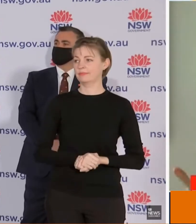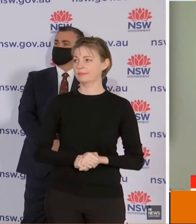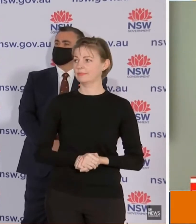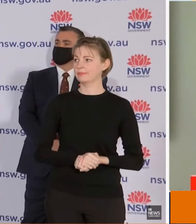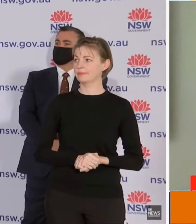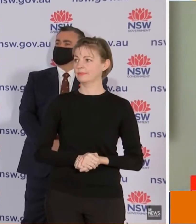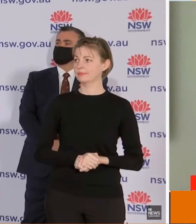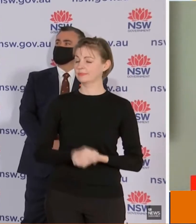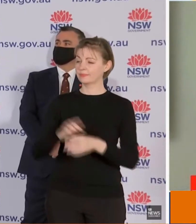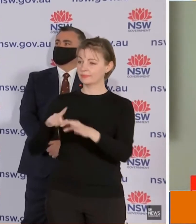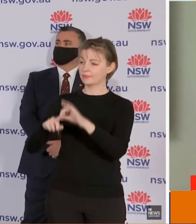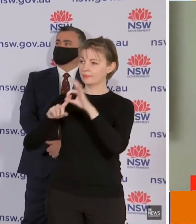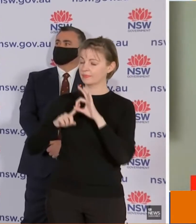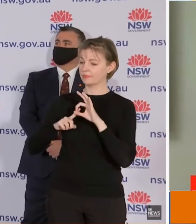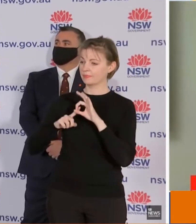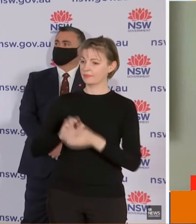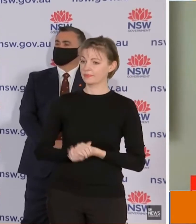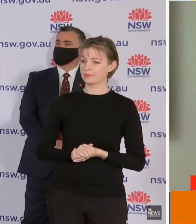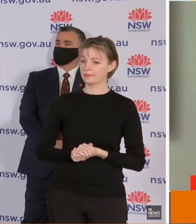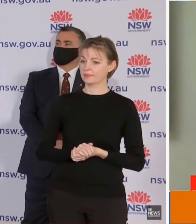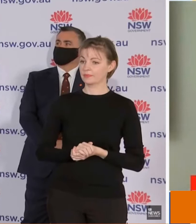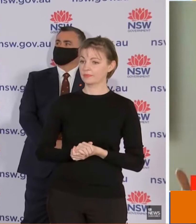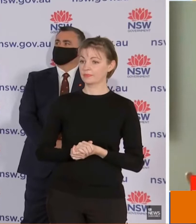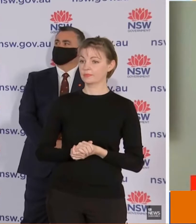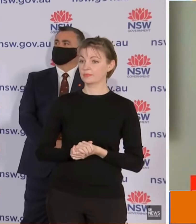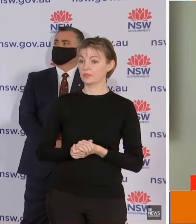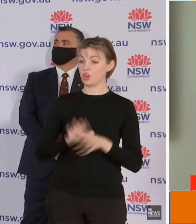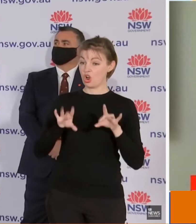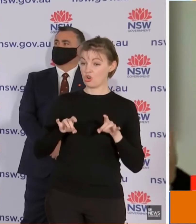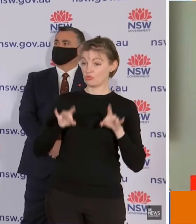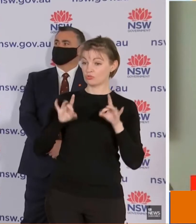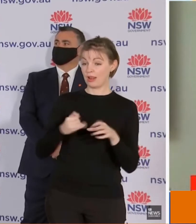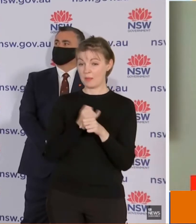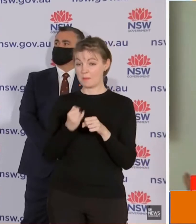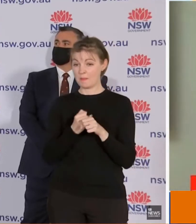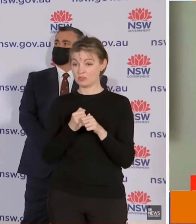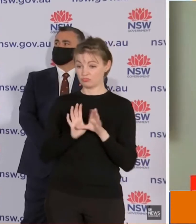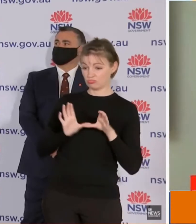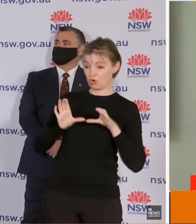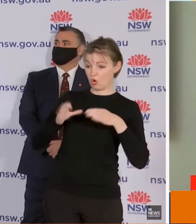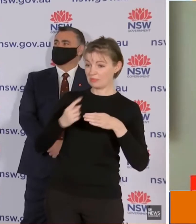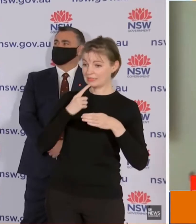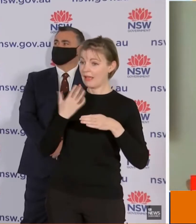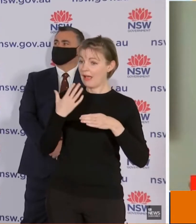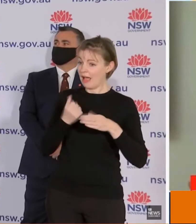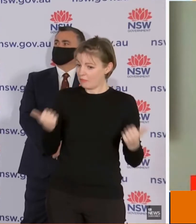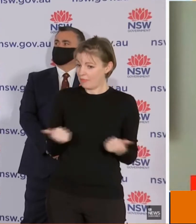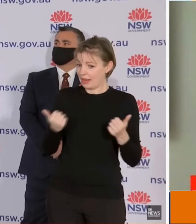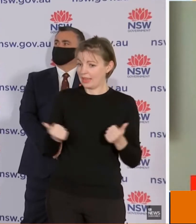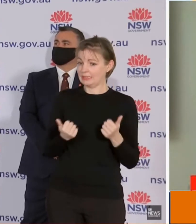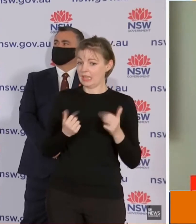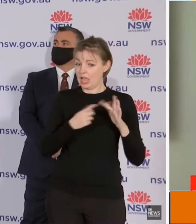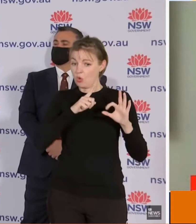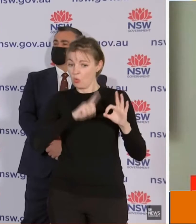is foreshadowed that there'll be a lot. The AMA has come out today and said, yes, you have all the equipment and there's the capacity, but there won't be enough